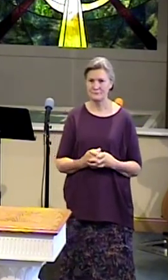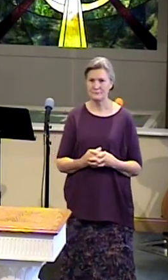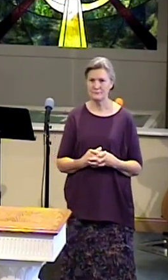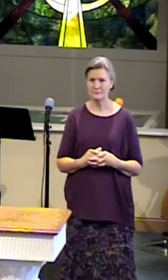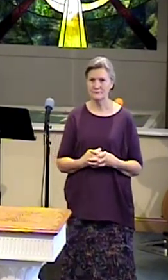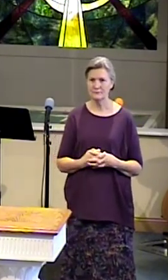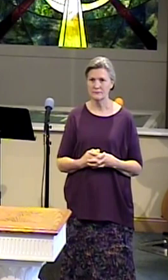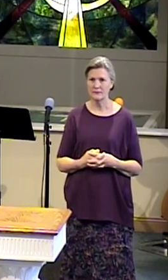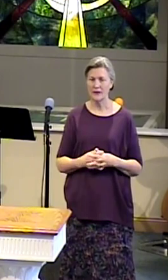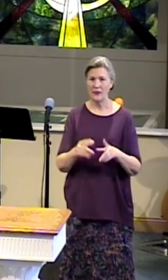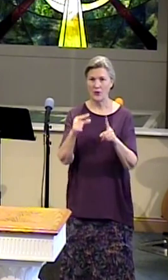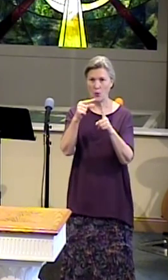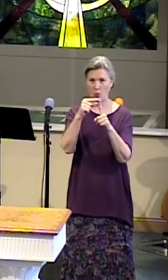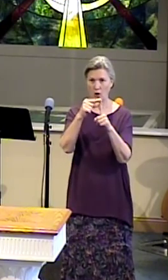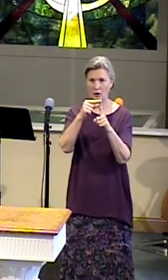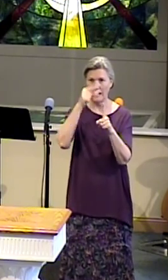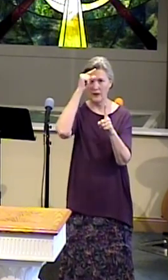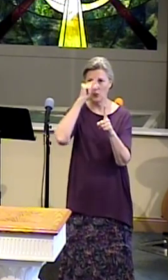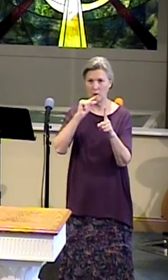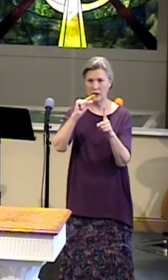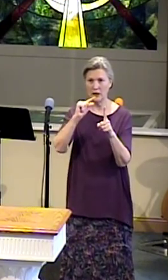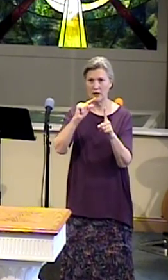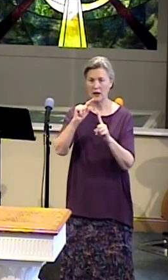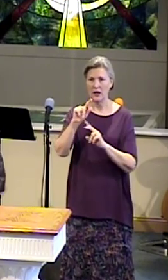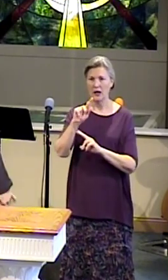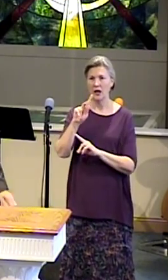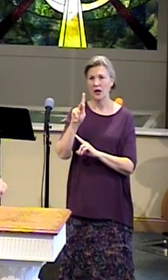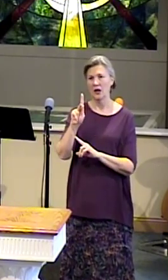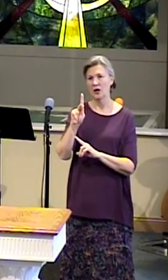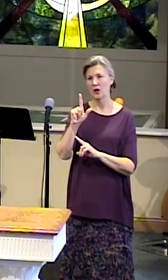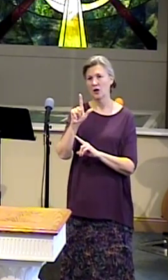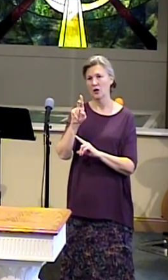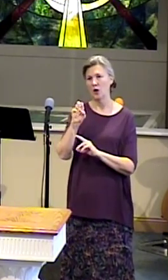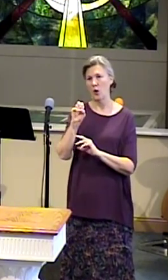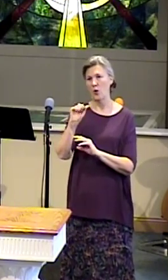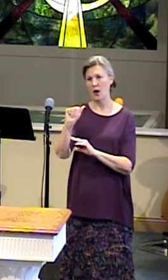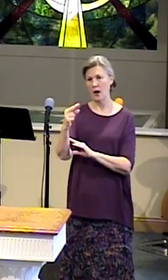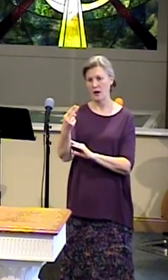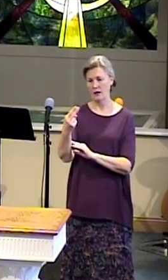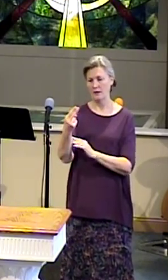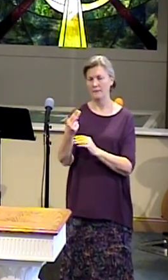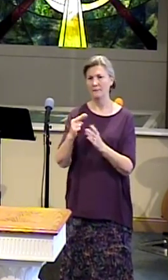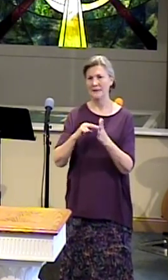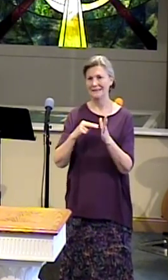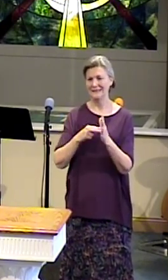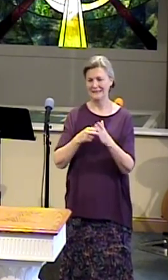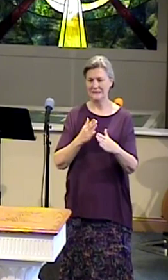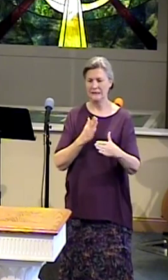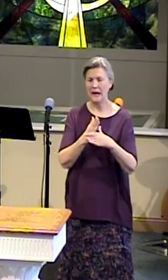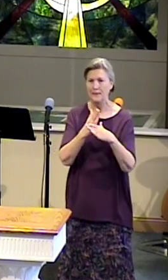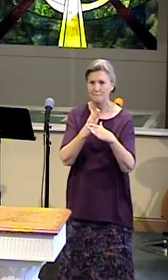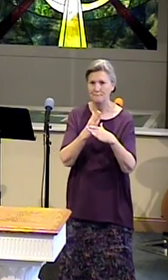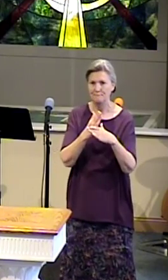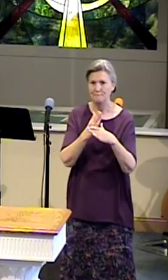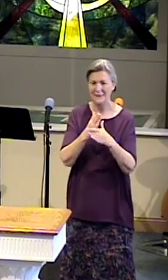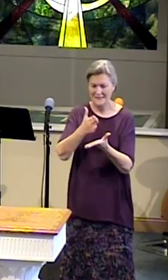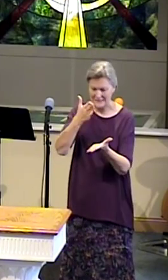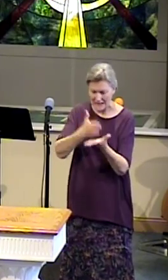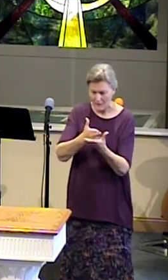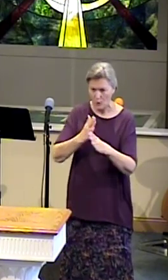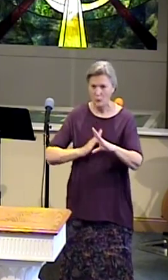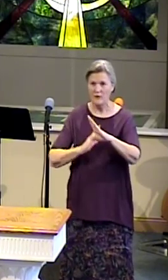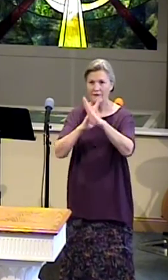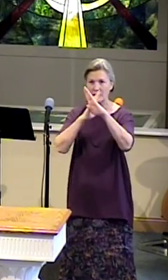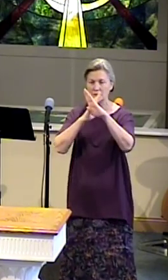The word in the Greek is kulouo, which means to stop, that is prevent. What's preventing